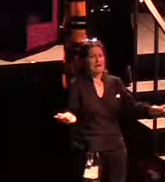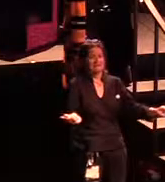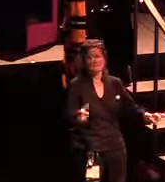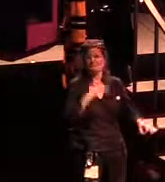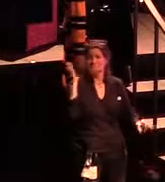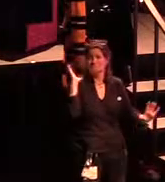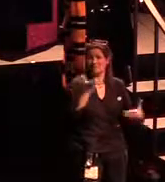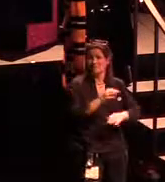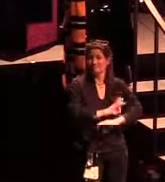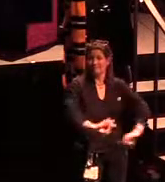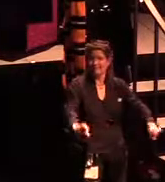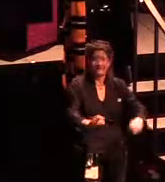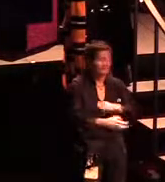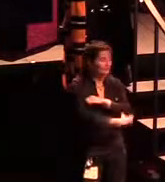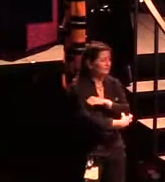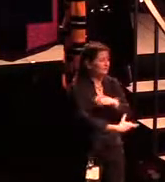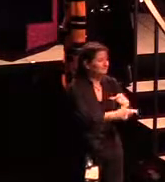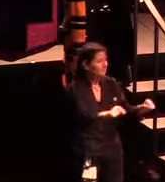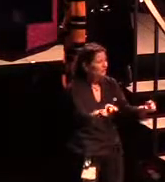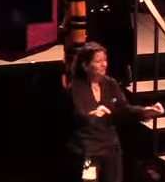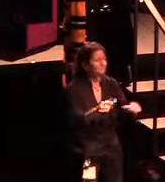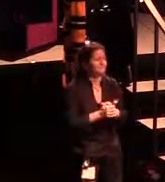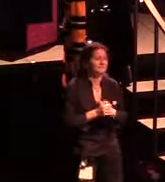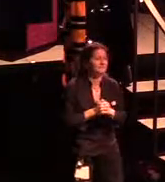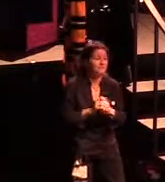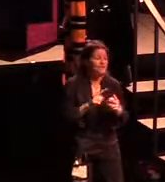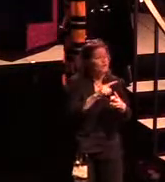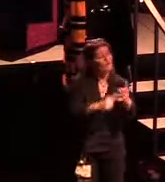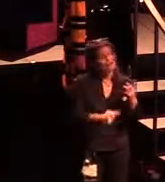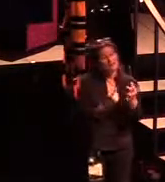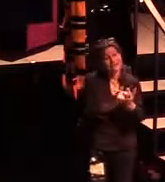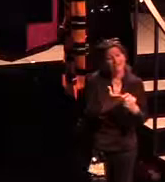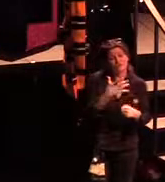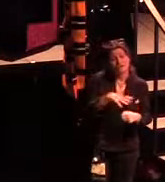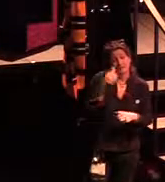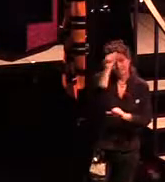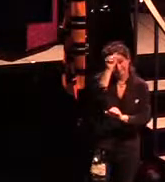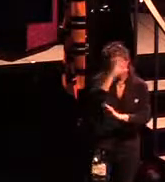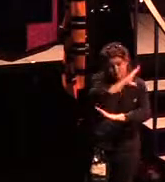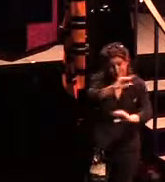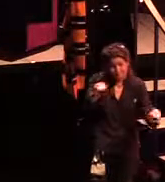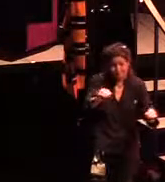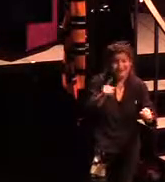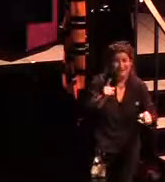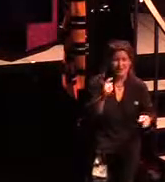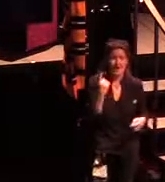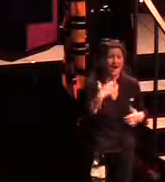either. Sausage! Biscuit, there are three things you need to know straight away. I love cats, that's not one of